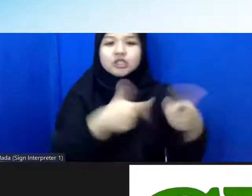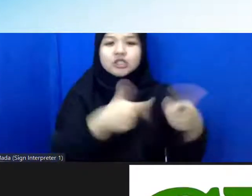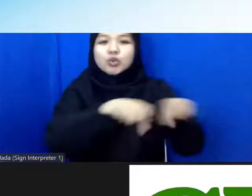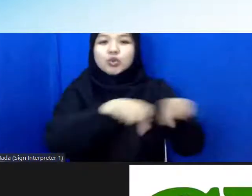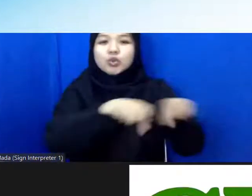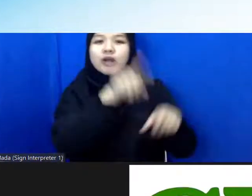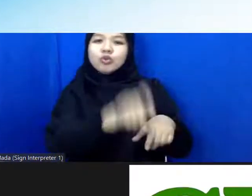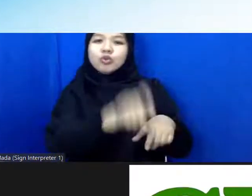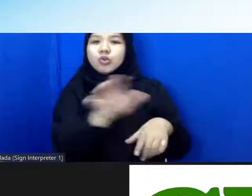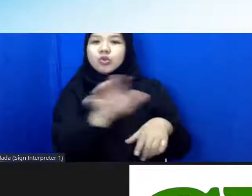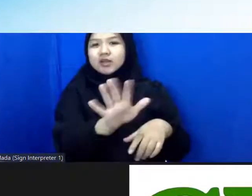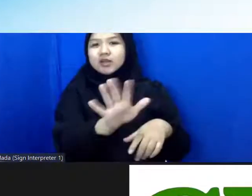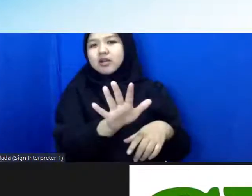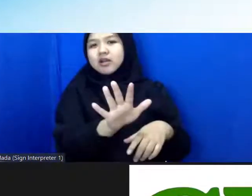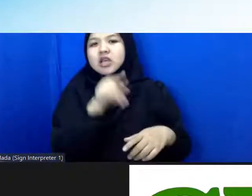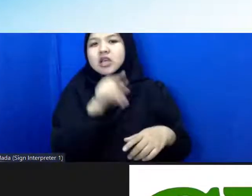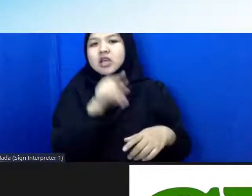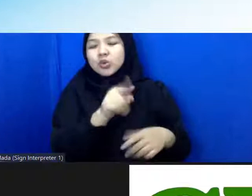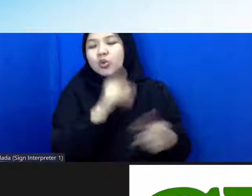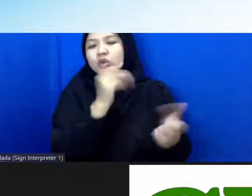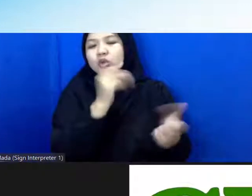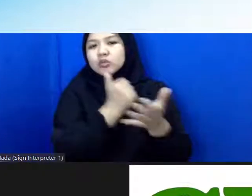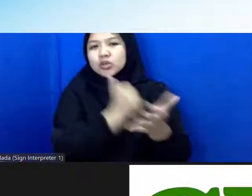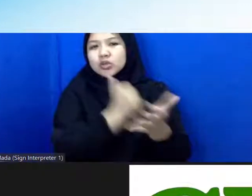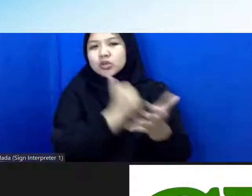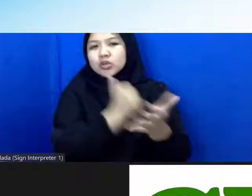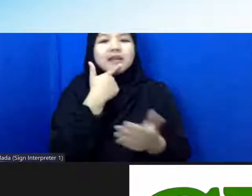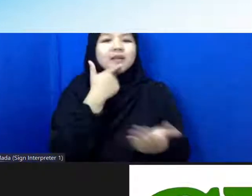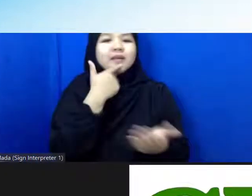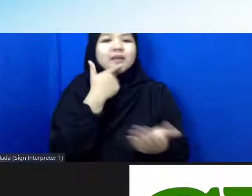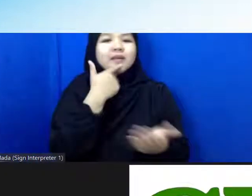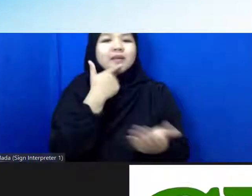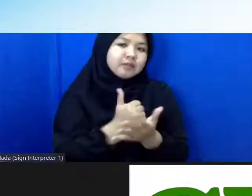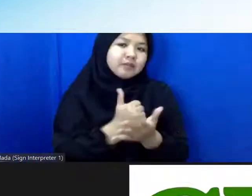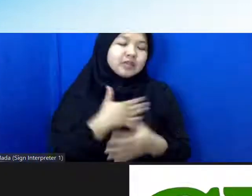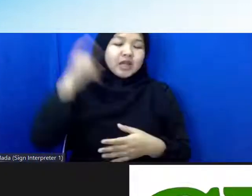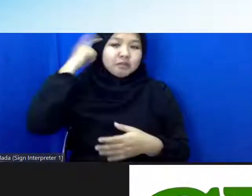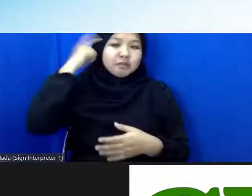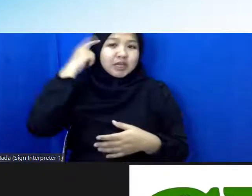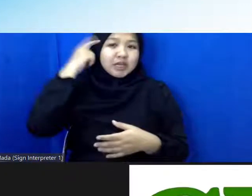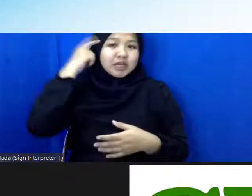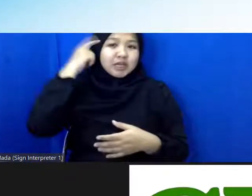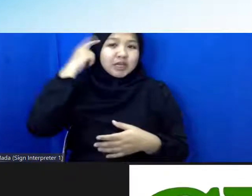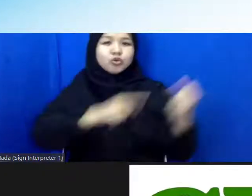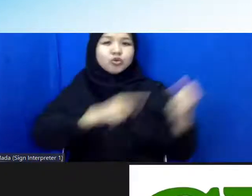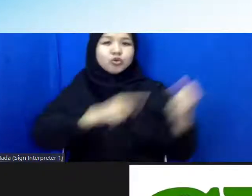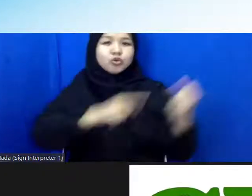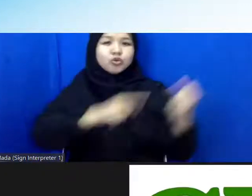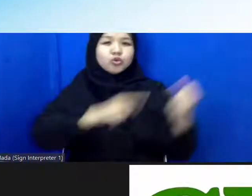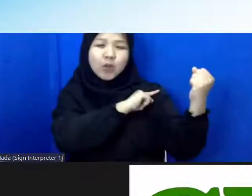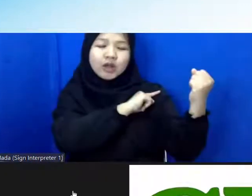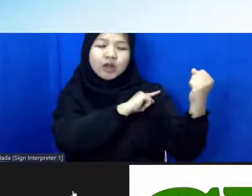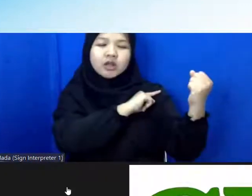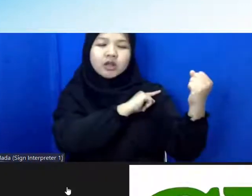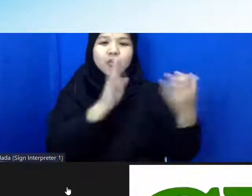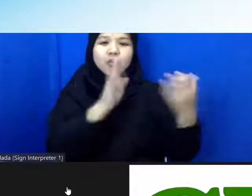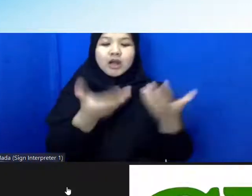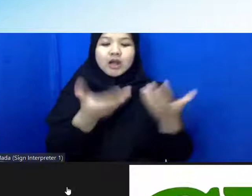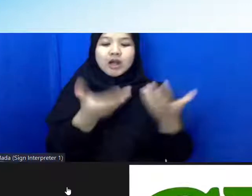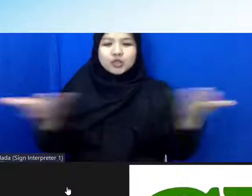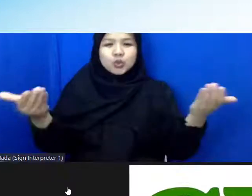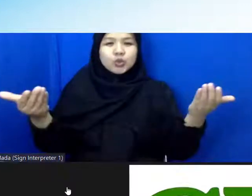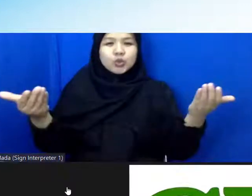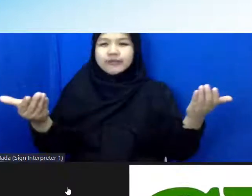are the things that actually it's important. And I think it needs a skill of not being exclusive as a CSO,